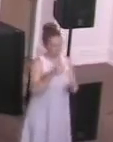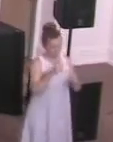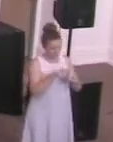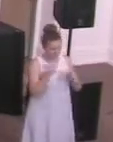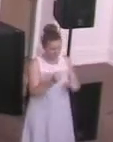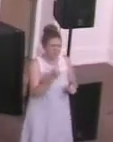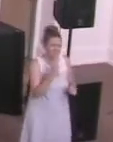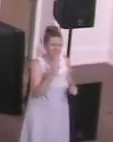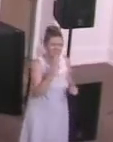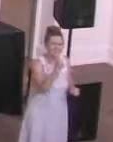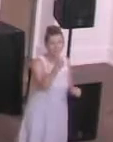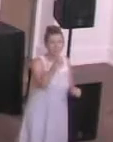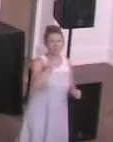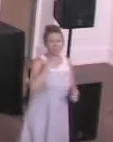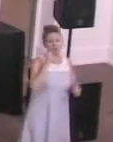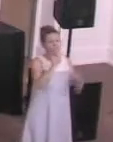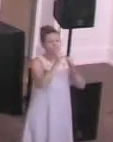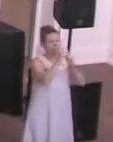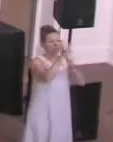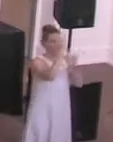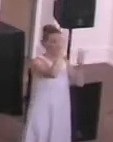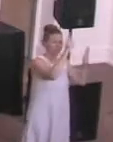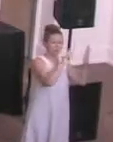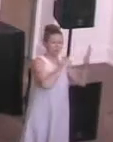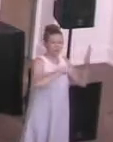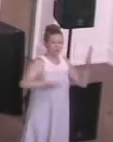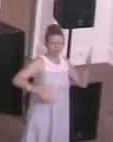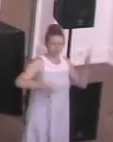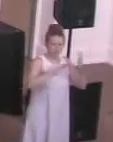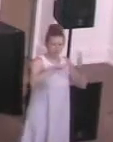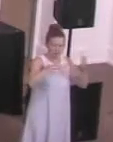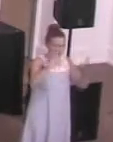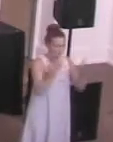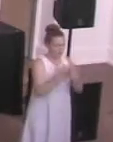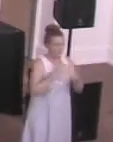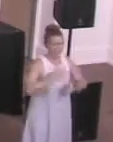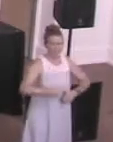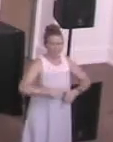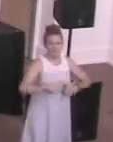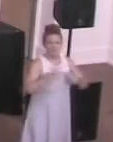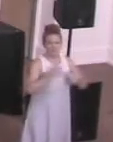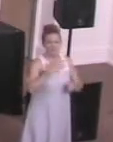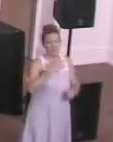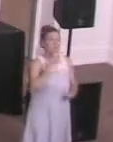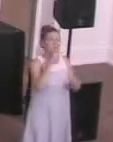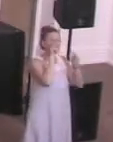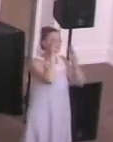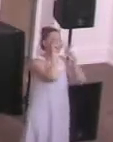I'll follow you, Lord, all my days. Fix my eyes, follow